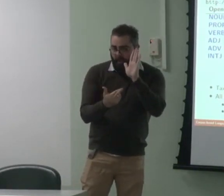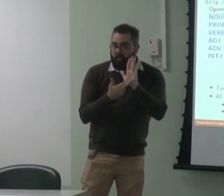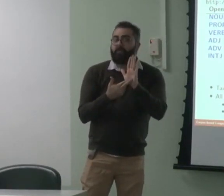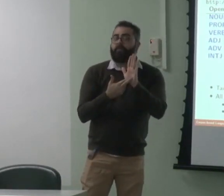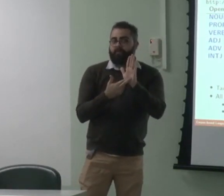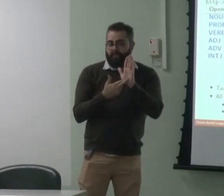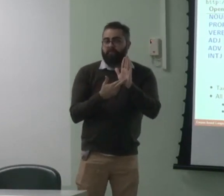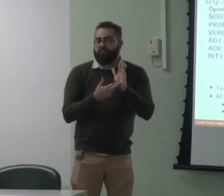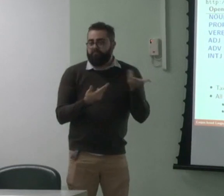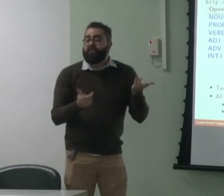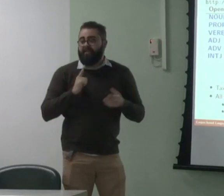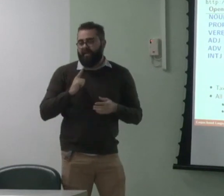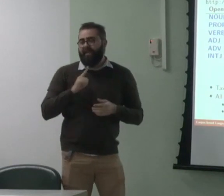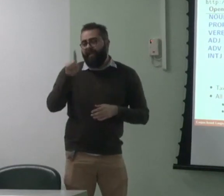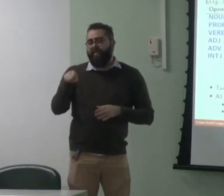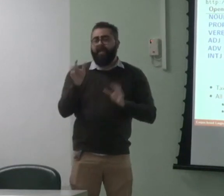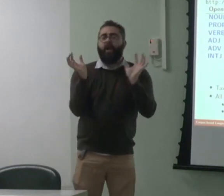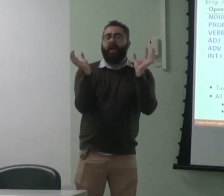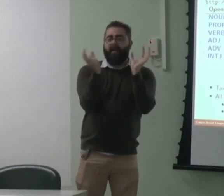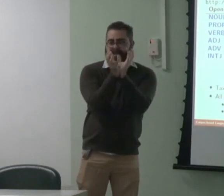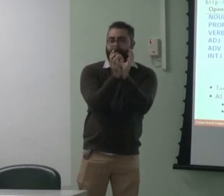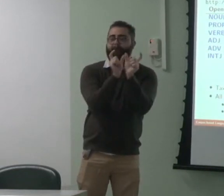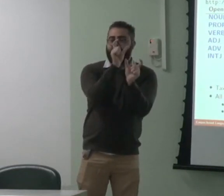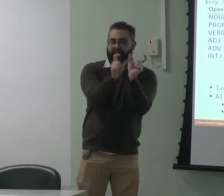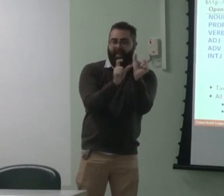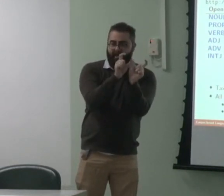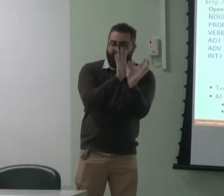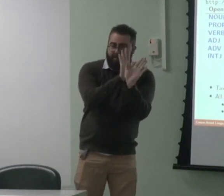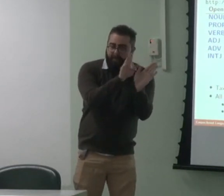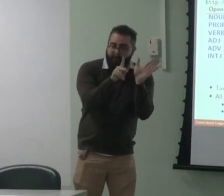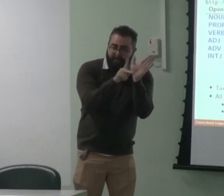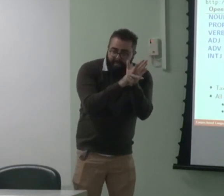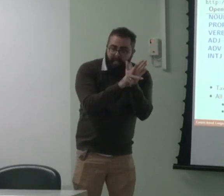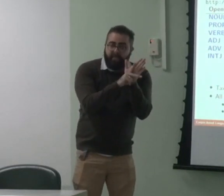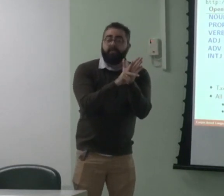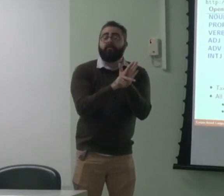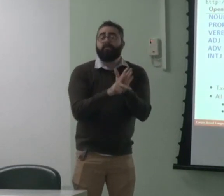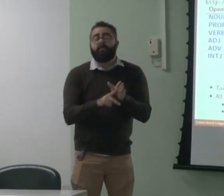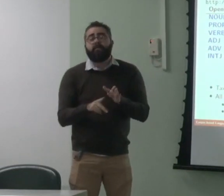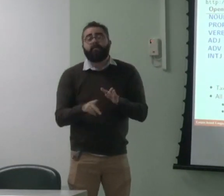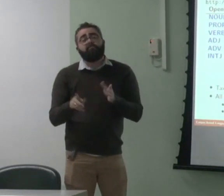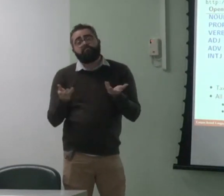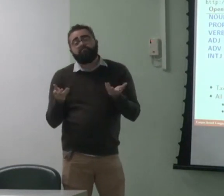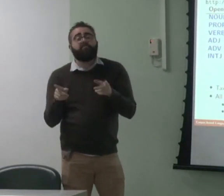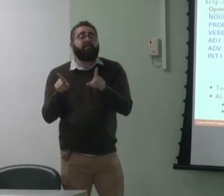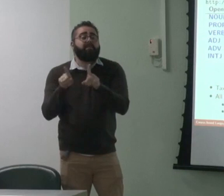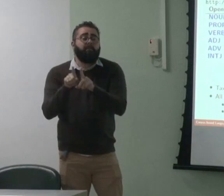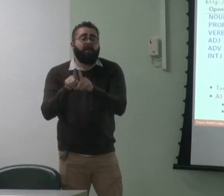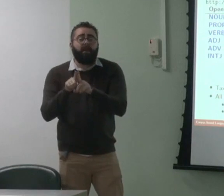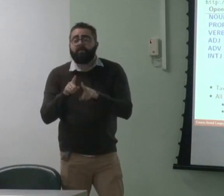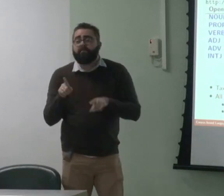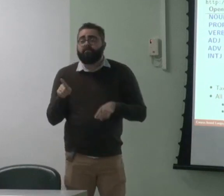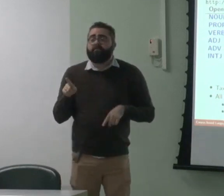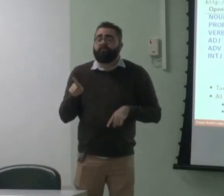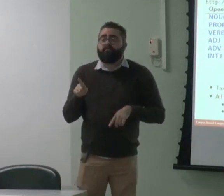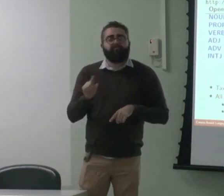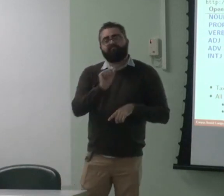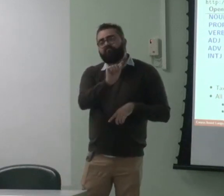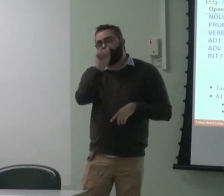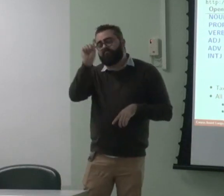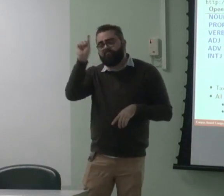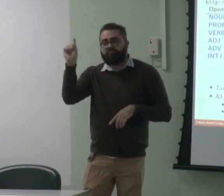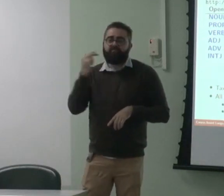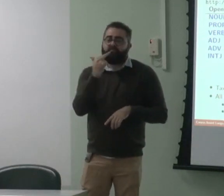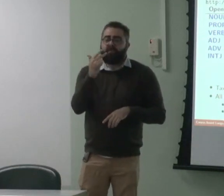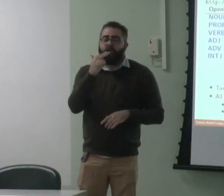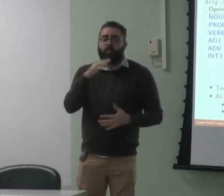word categories, and the assumption is that they are enough for every language of the world.